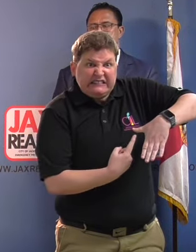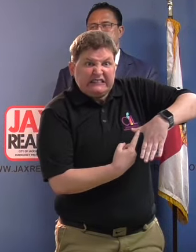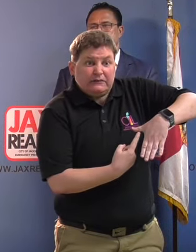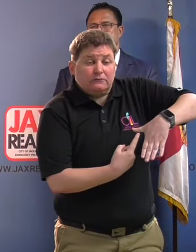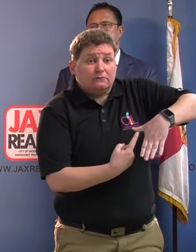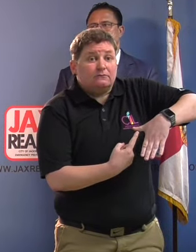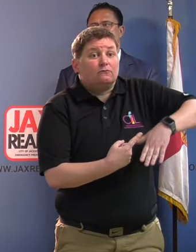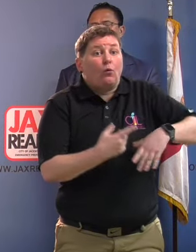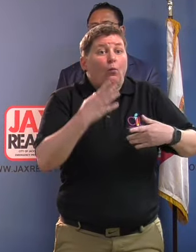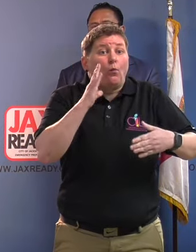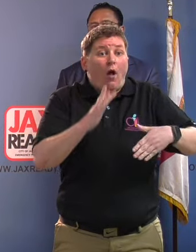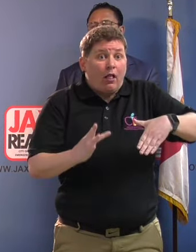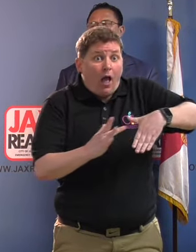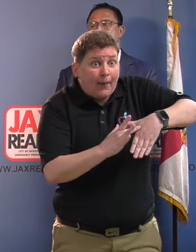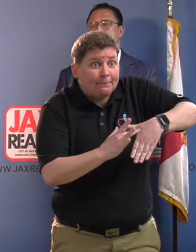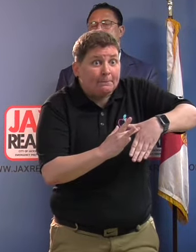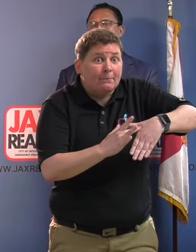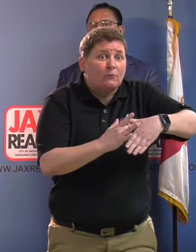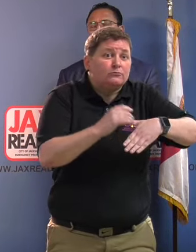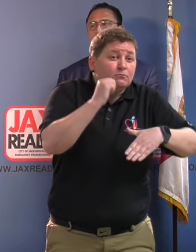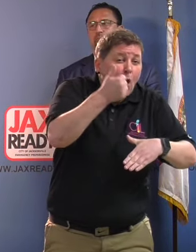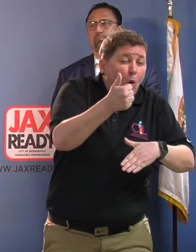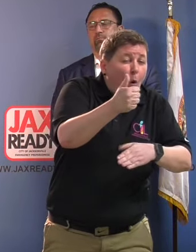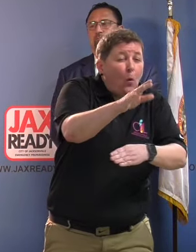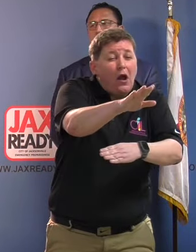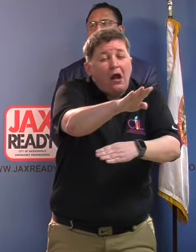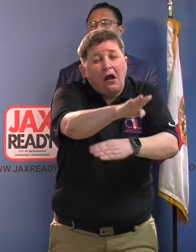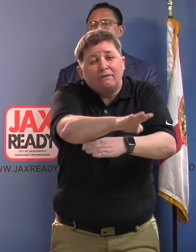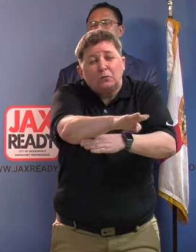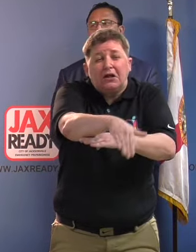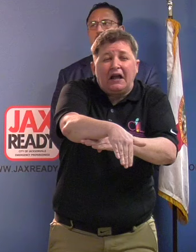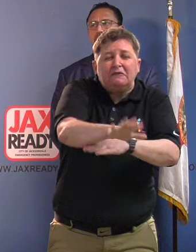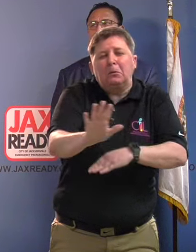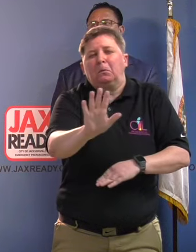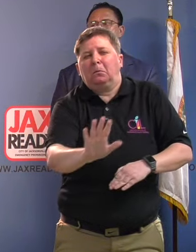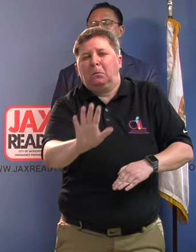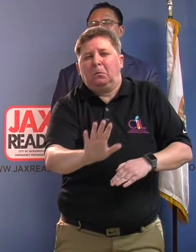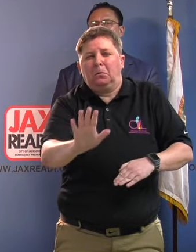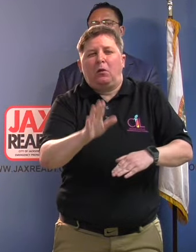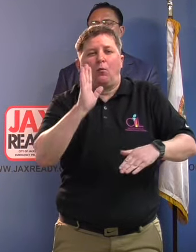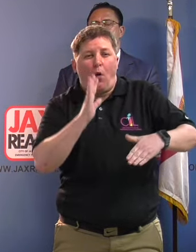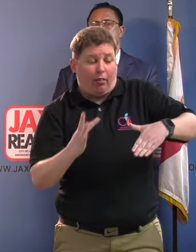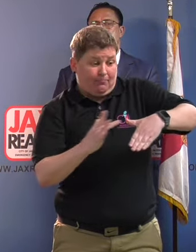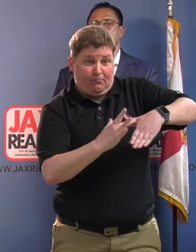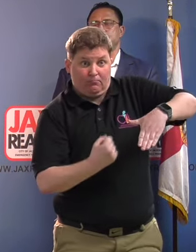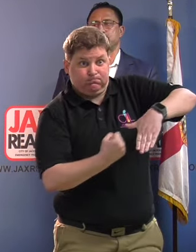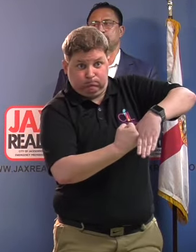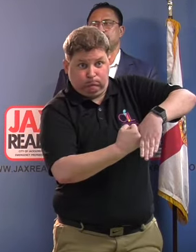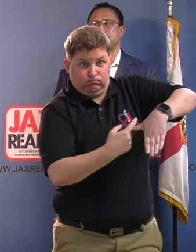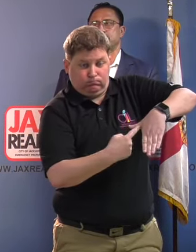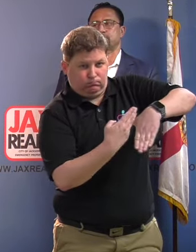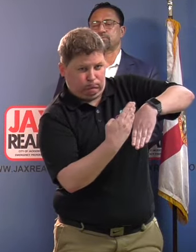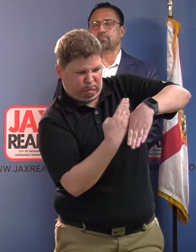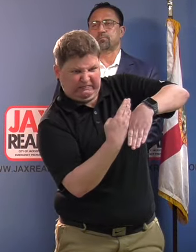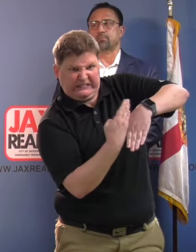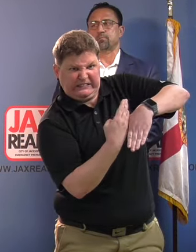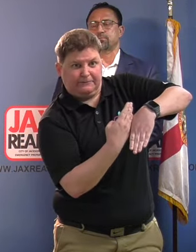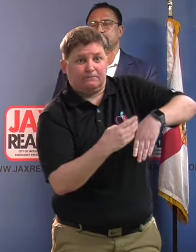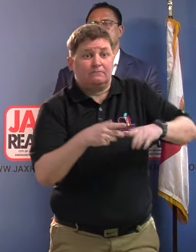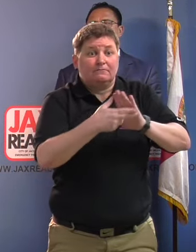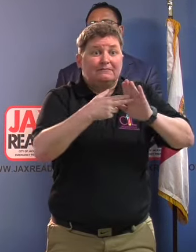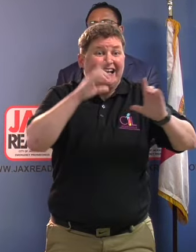late tomorrow, late Thursday afternoon into the evening hours, somewhere across the Florida Big Bend area as a catastrophic